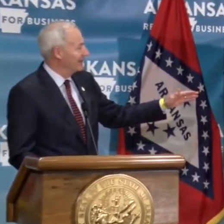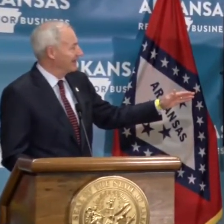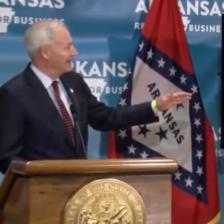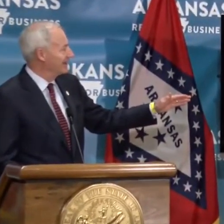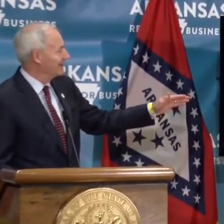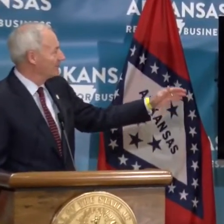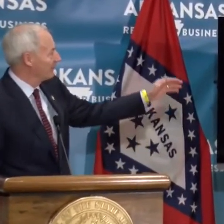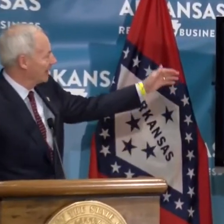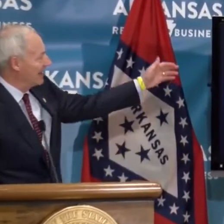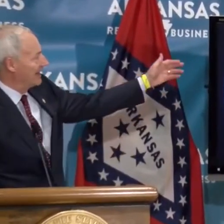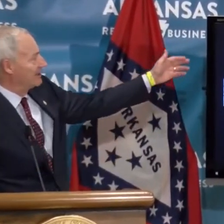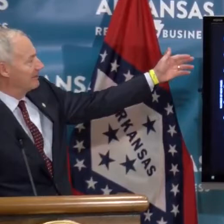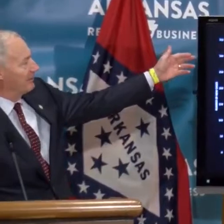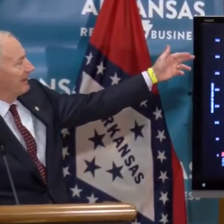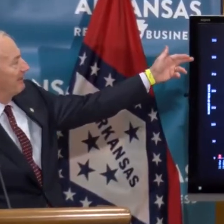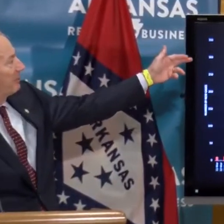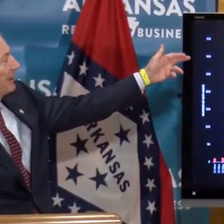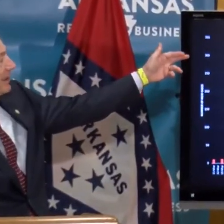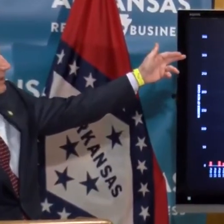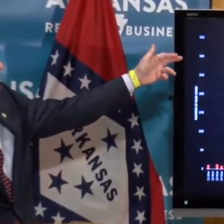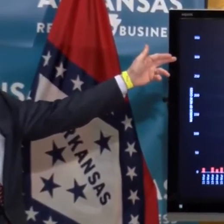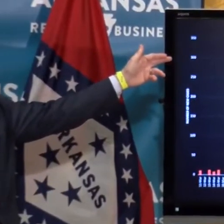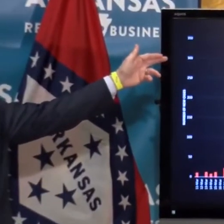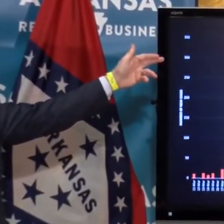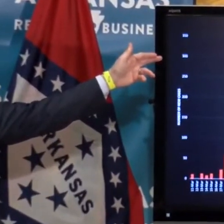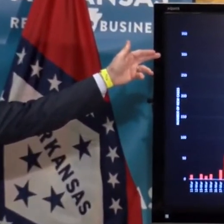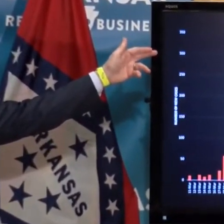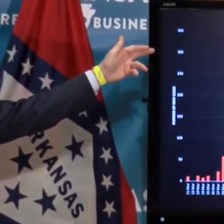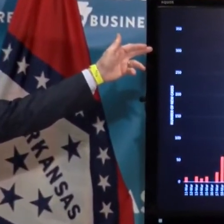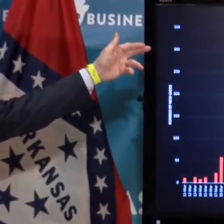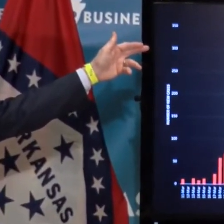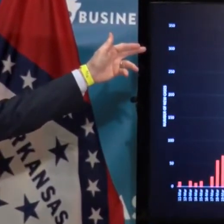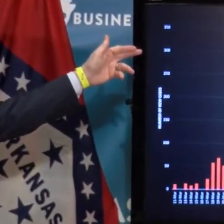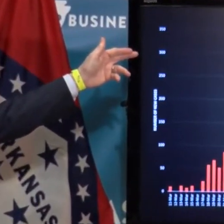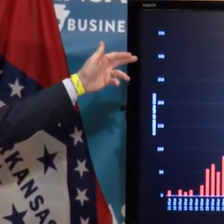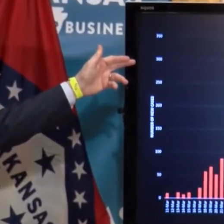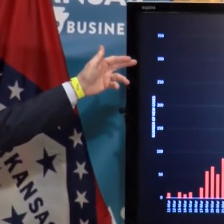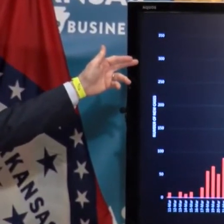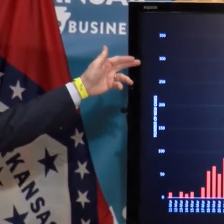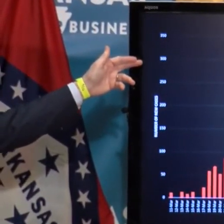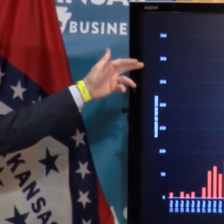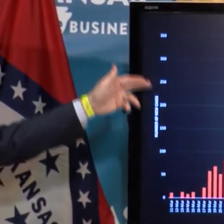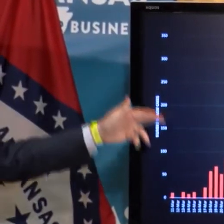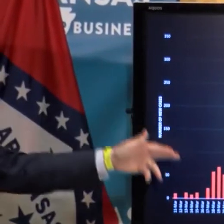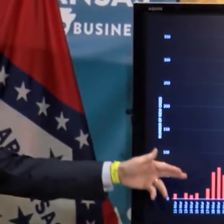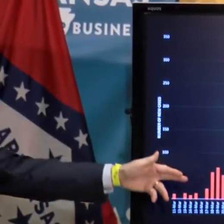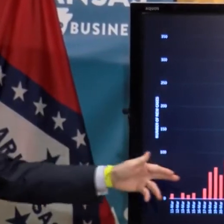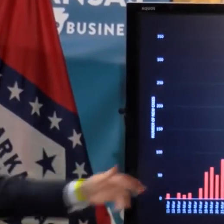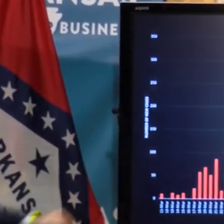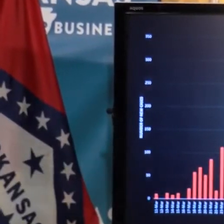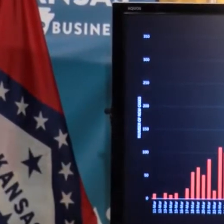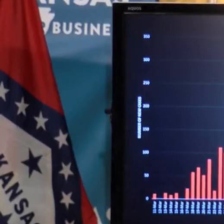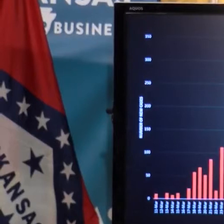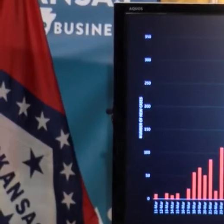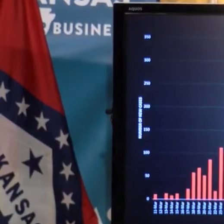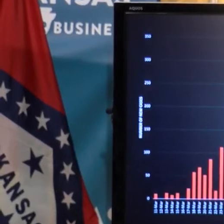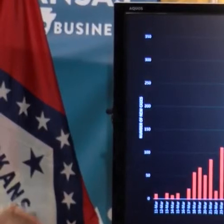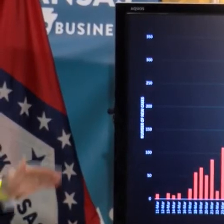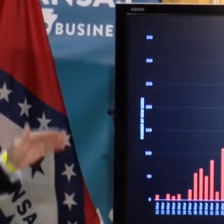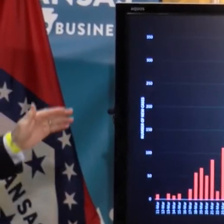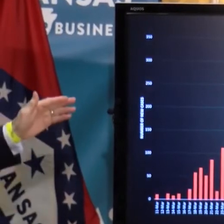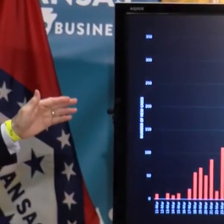pattern, and with the height of about 300 of cases that occurred in